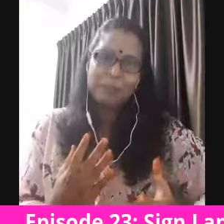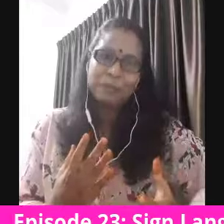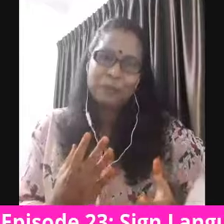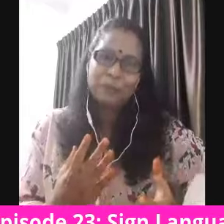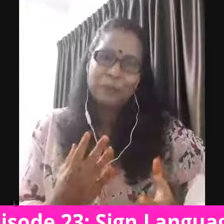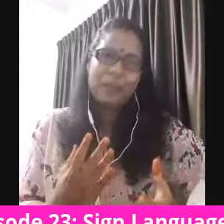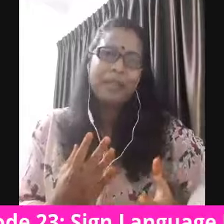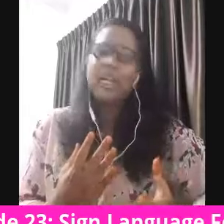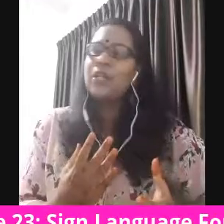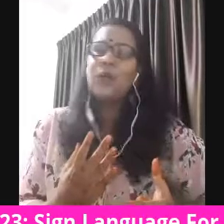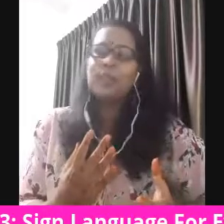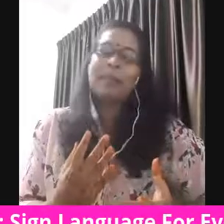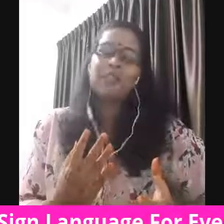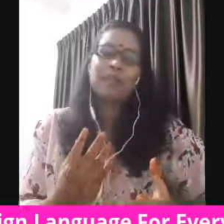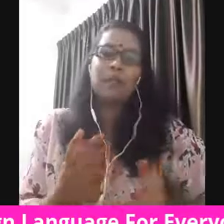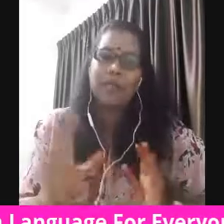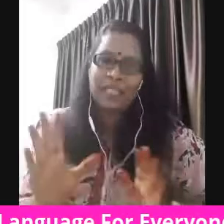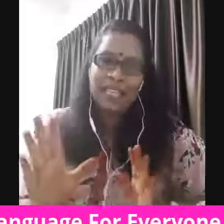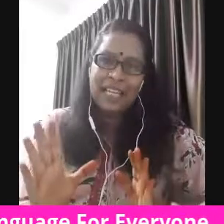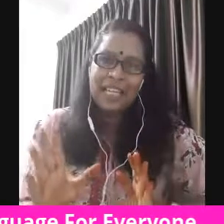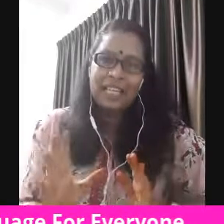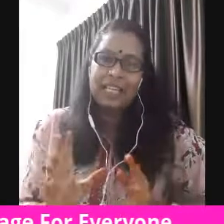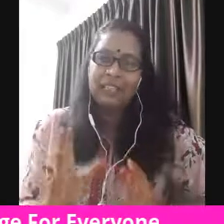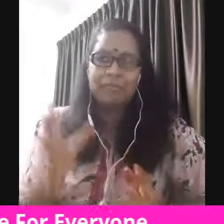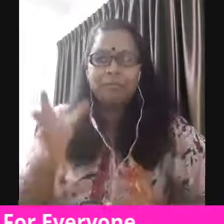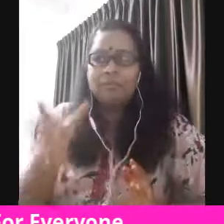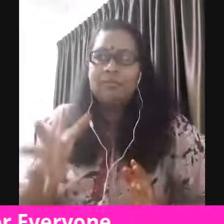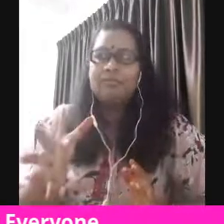students, but no specific body.